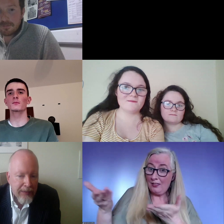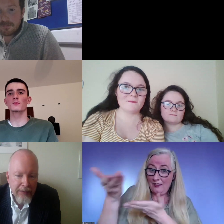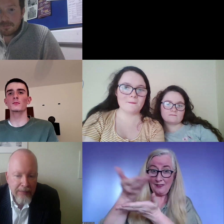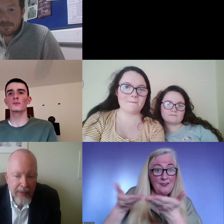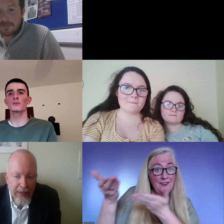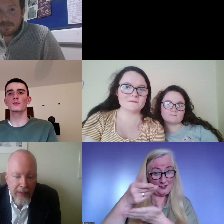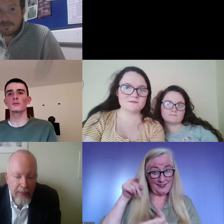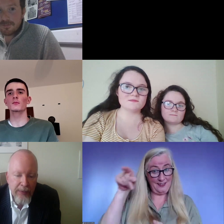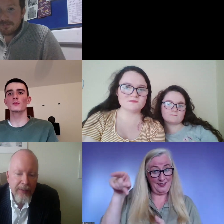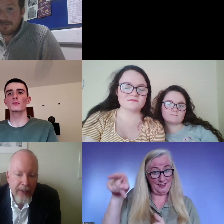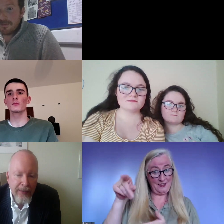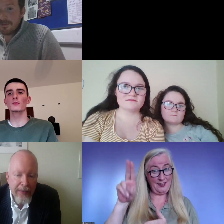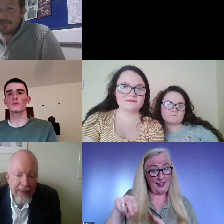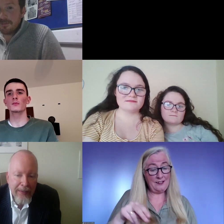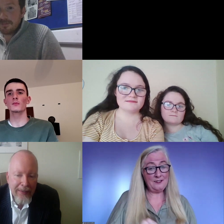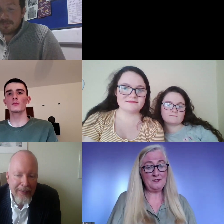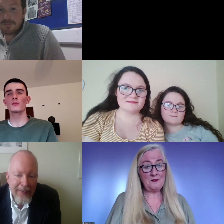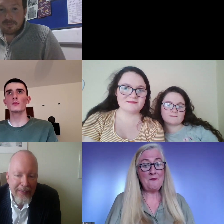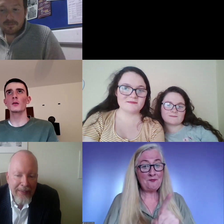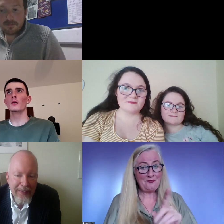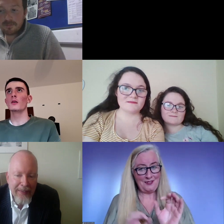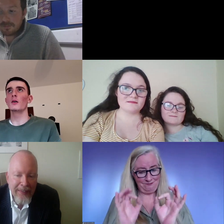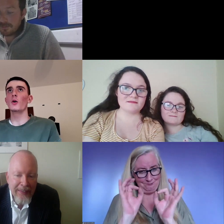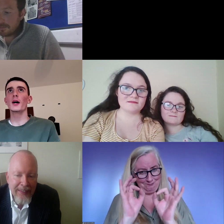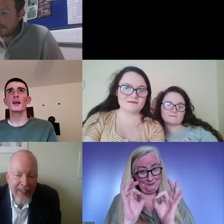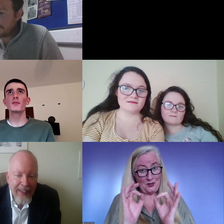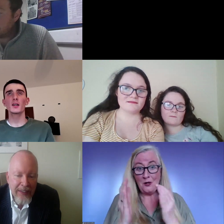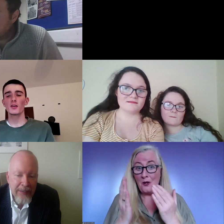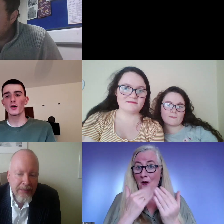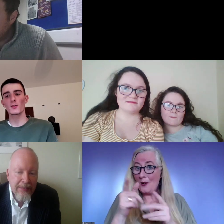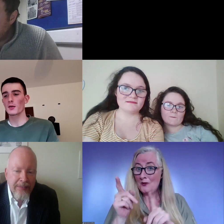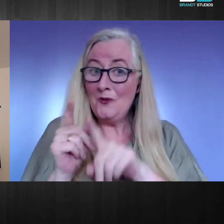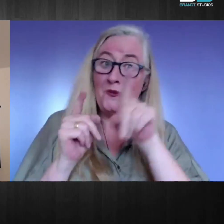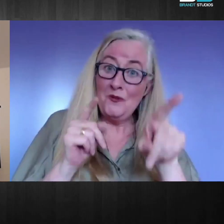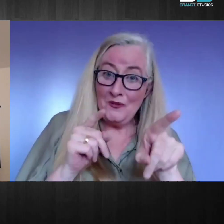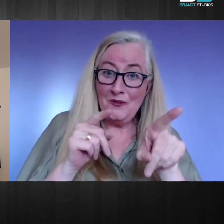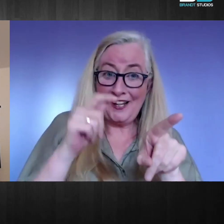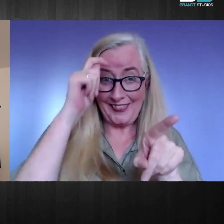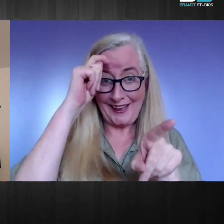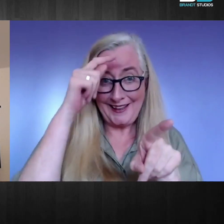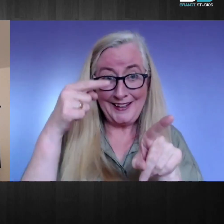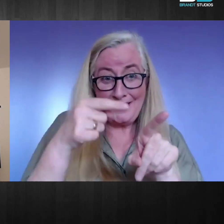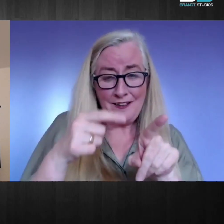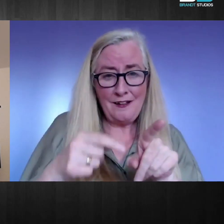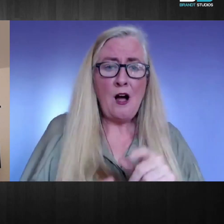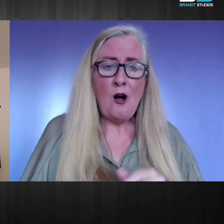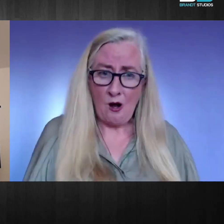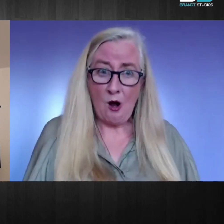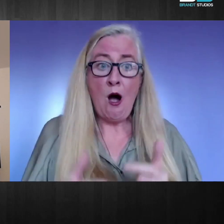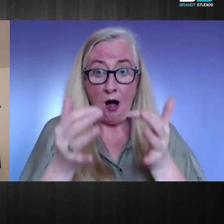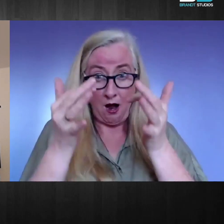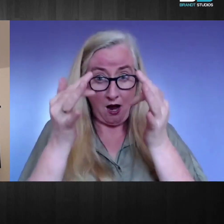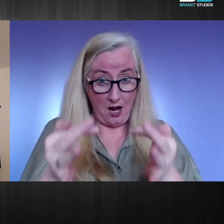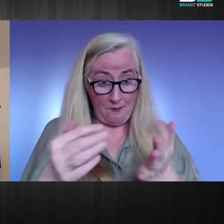Excellent. What do you think, Jen? Oh, I definitely agree. I would recommend it 100%